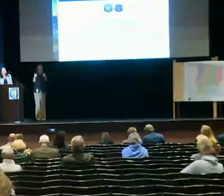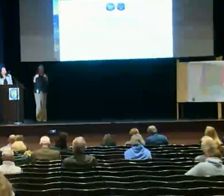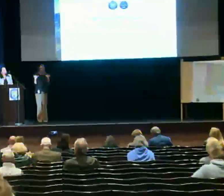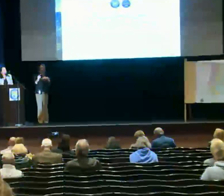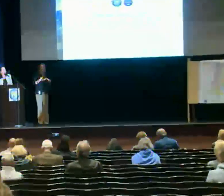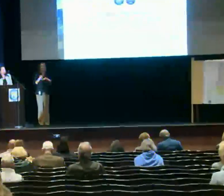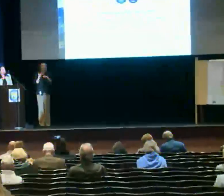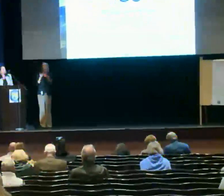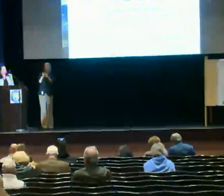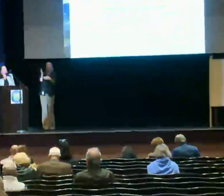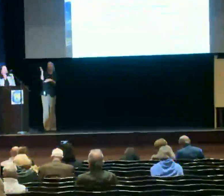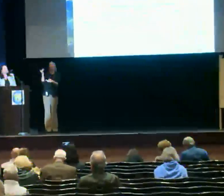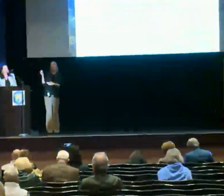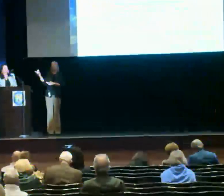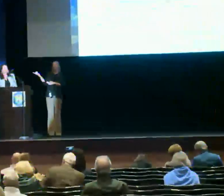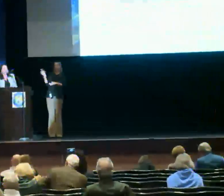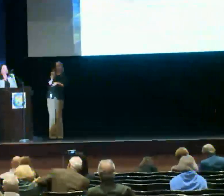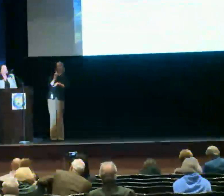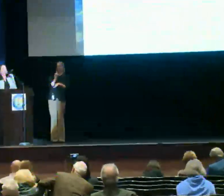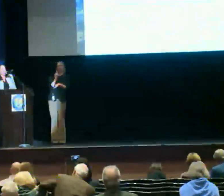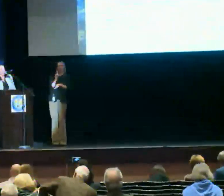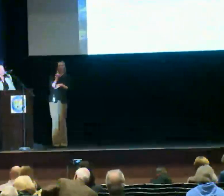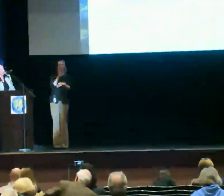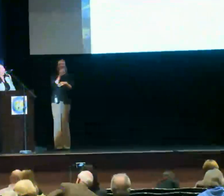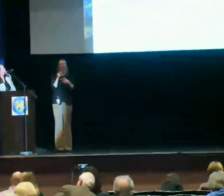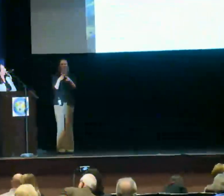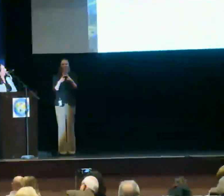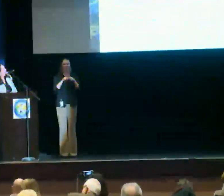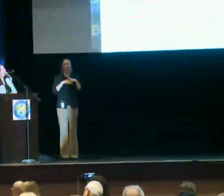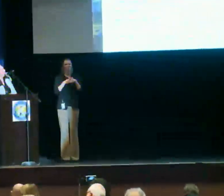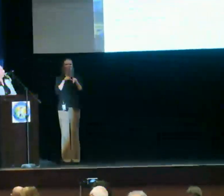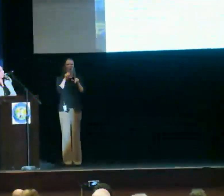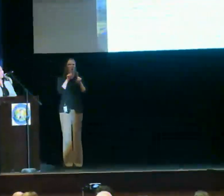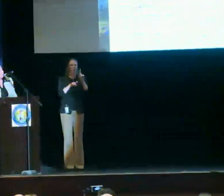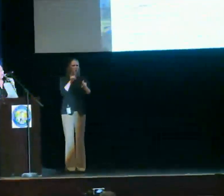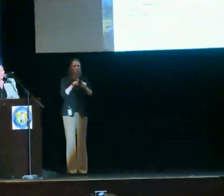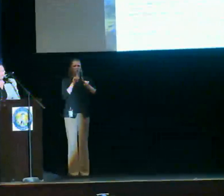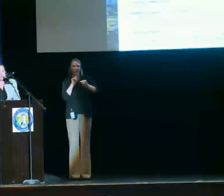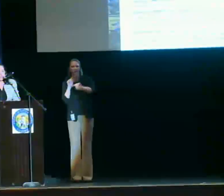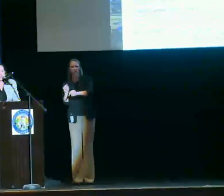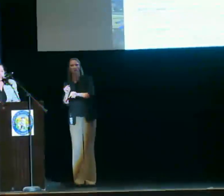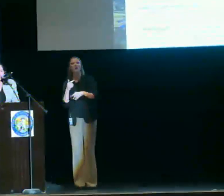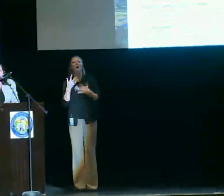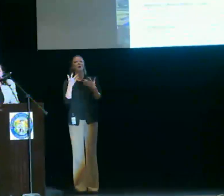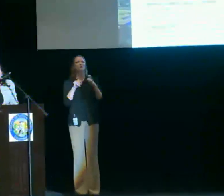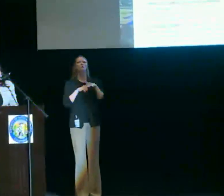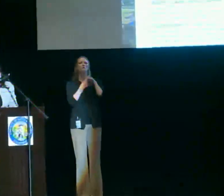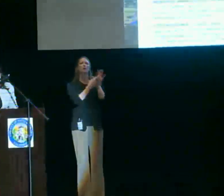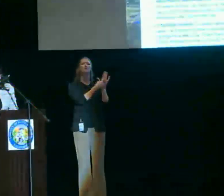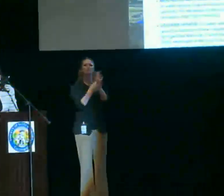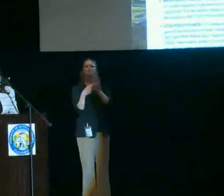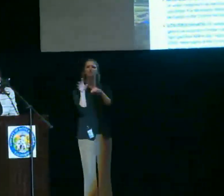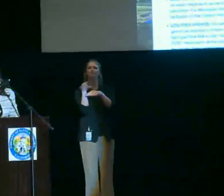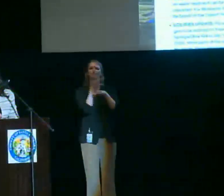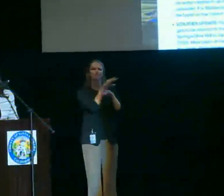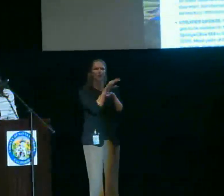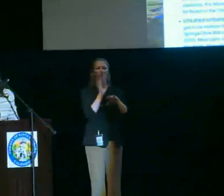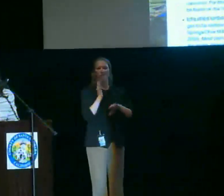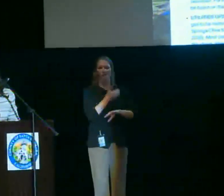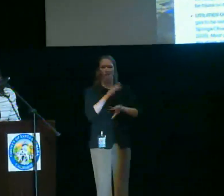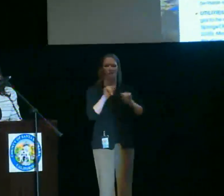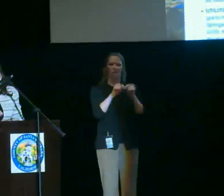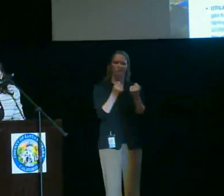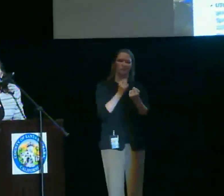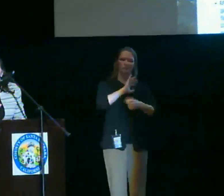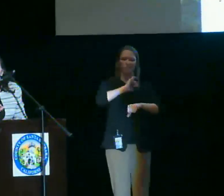up our speakers today and then go into Q&A, I wanted to open it with a video that our team put together. We're going